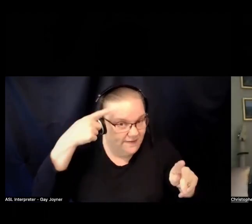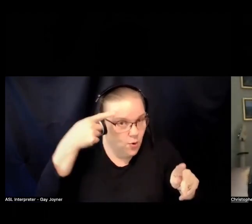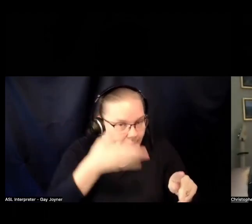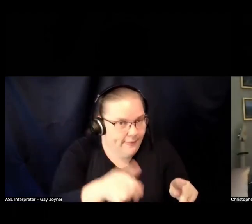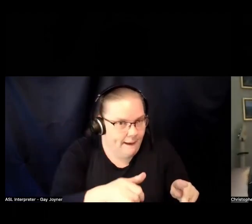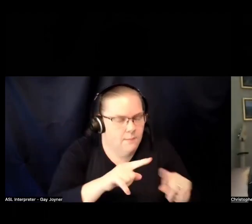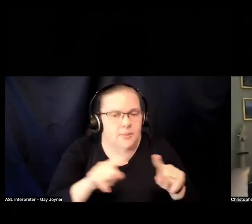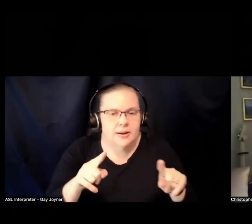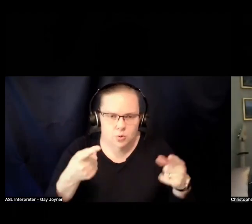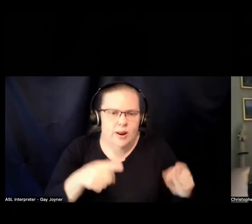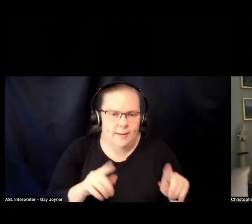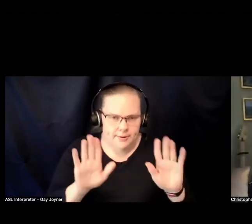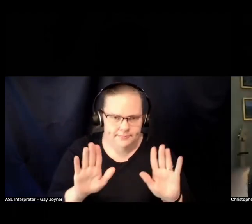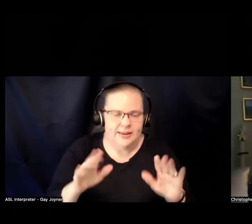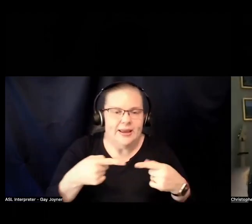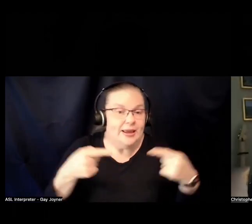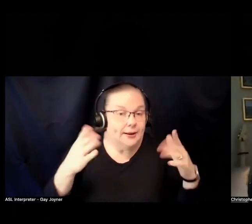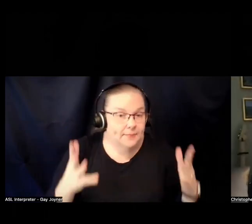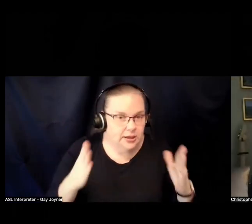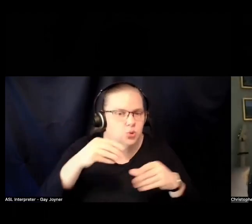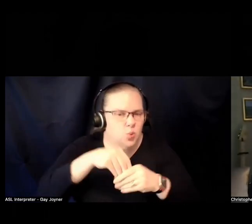But here's what happened. Enemies Within.